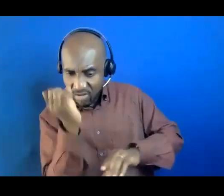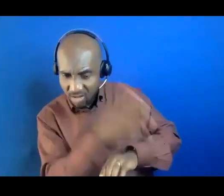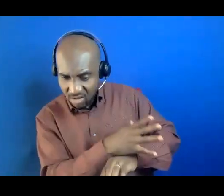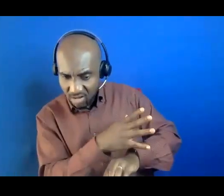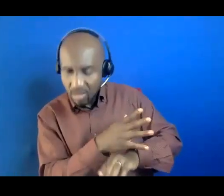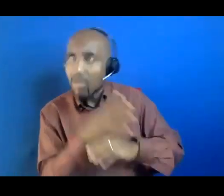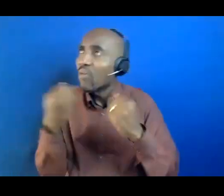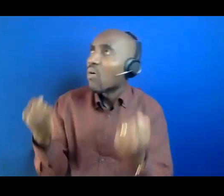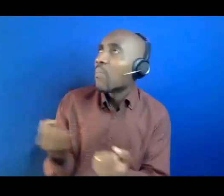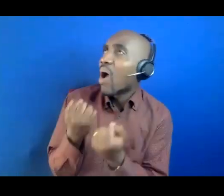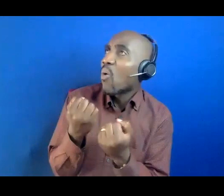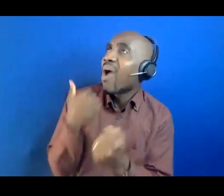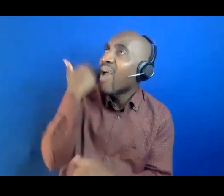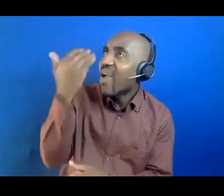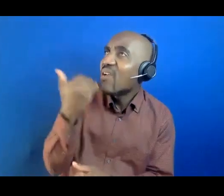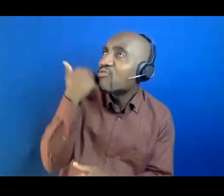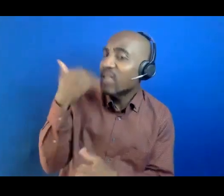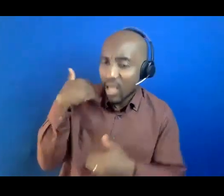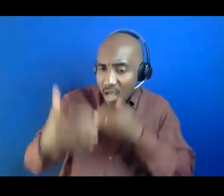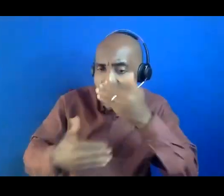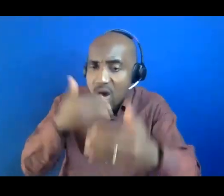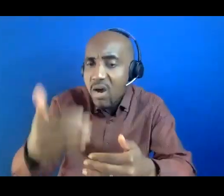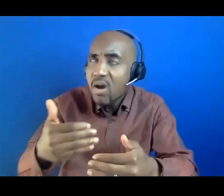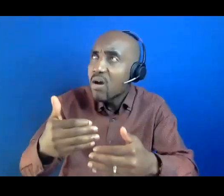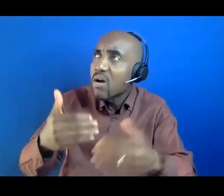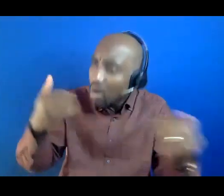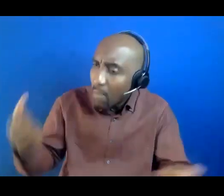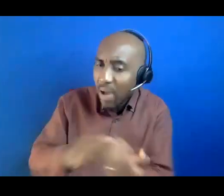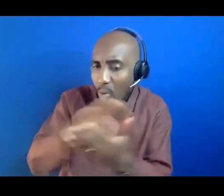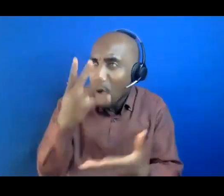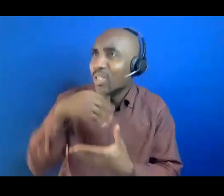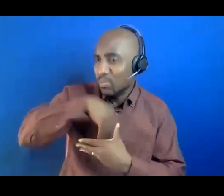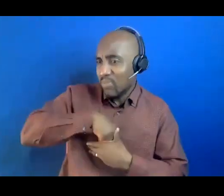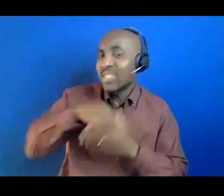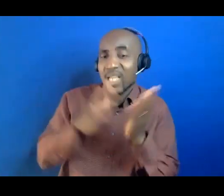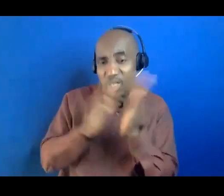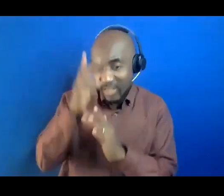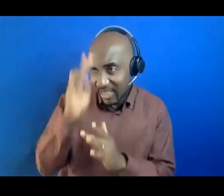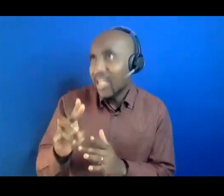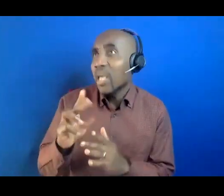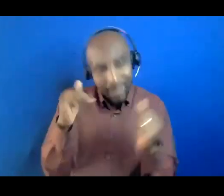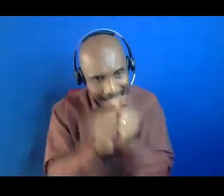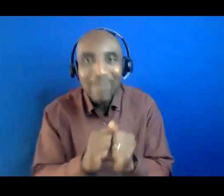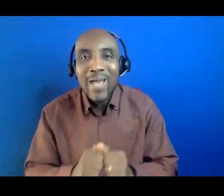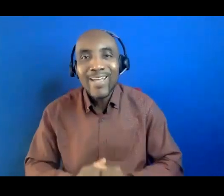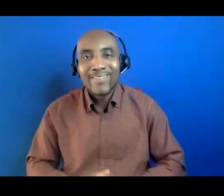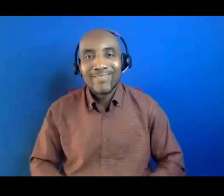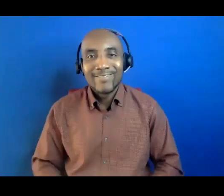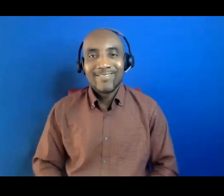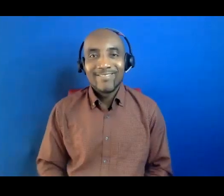day enabled by the power of the Holy Spirit. In Jesus' name, amen.